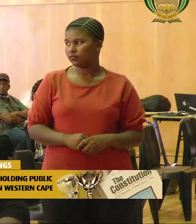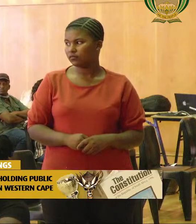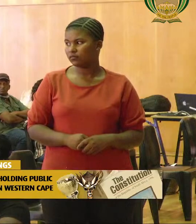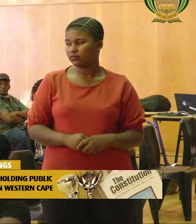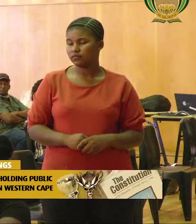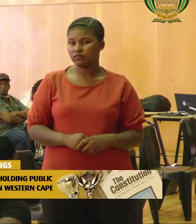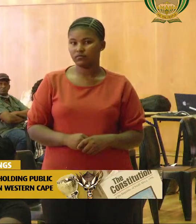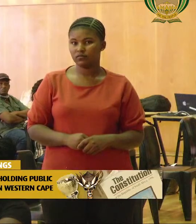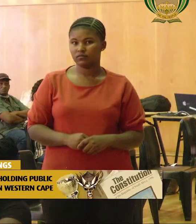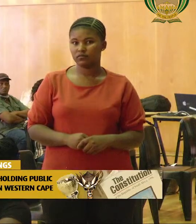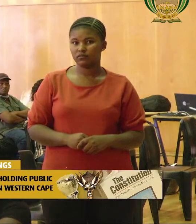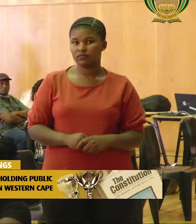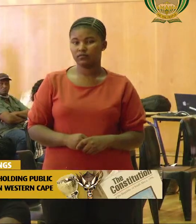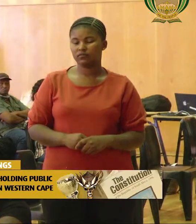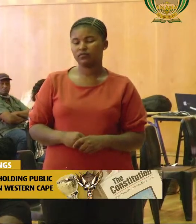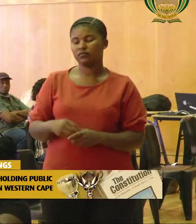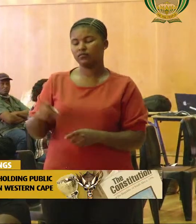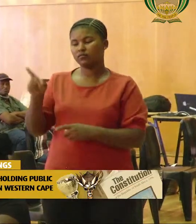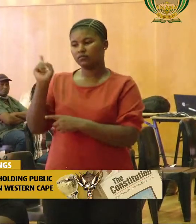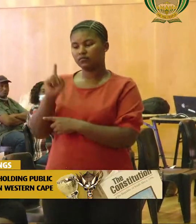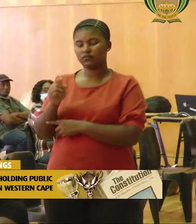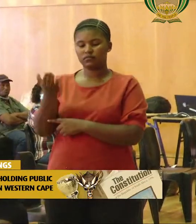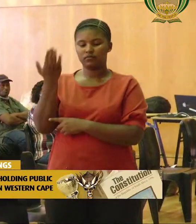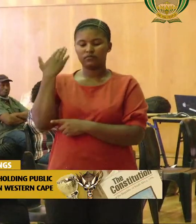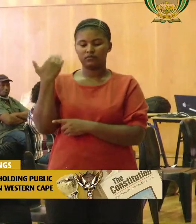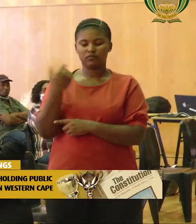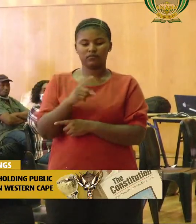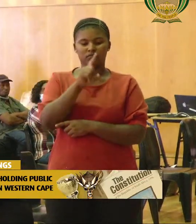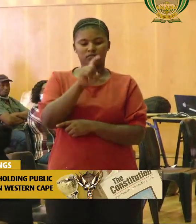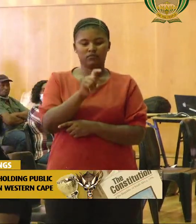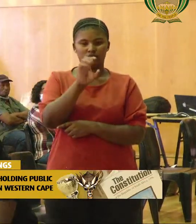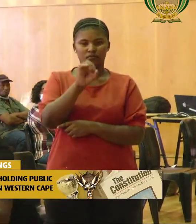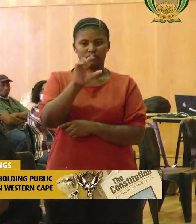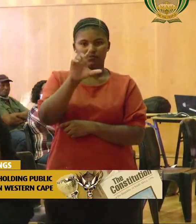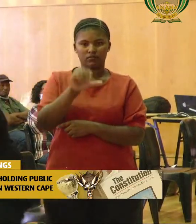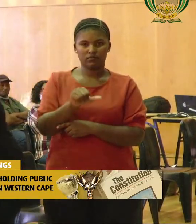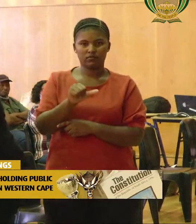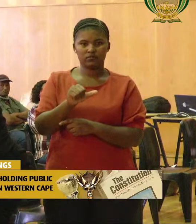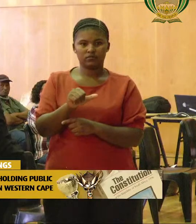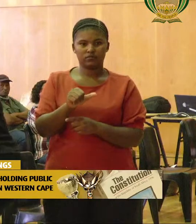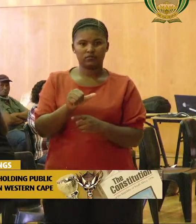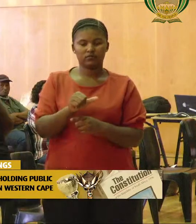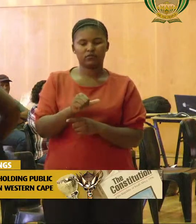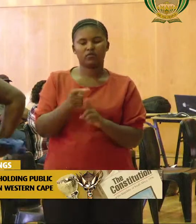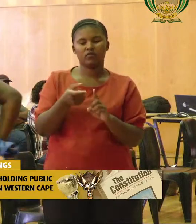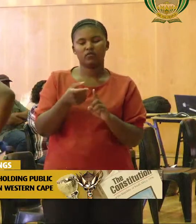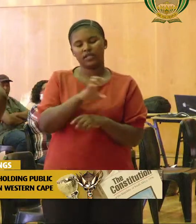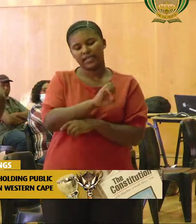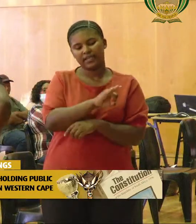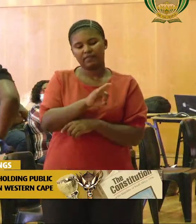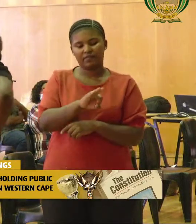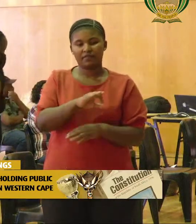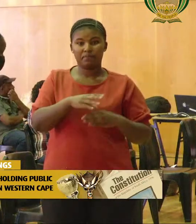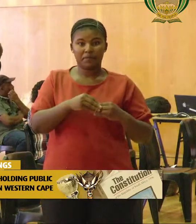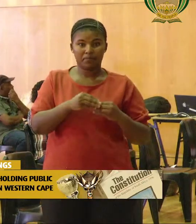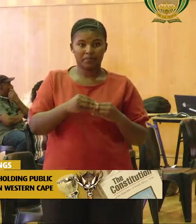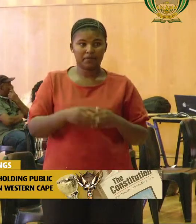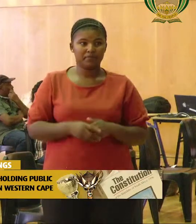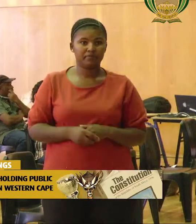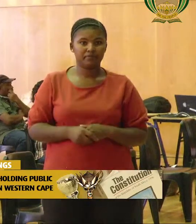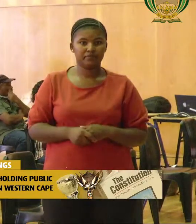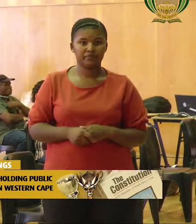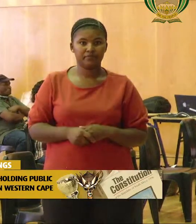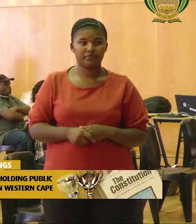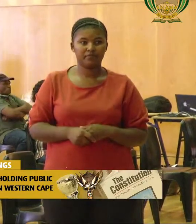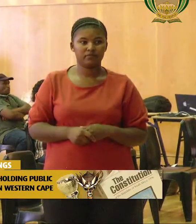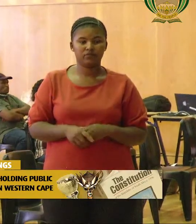The previous speaker is Ola from George, from Ward 13, is an EFF member. They don't